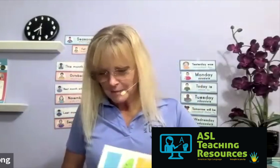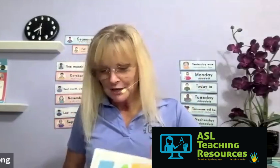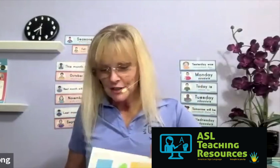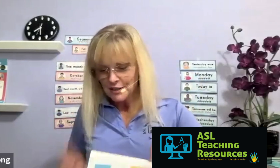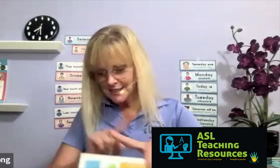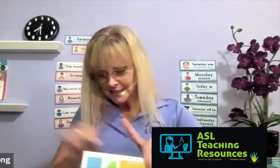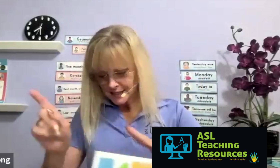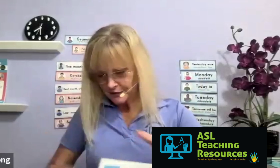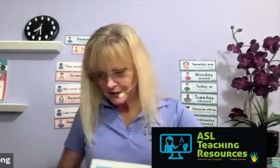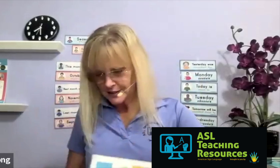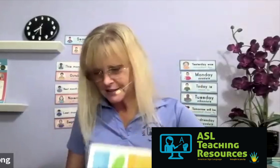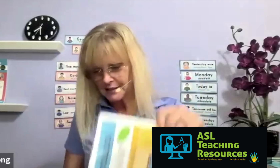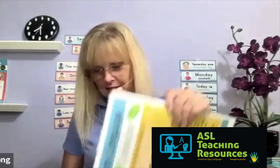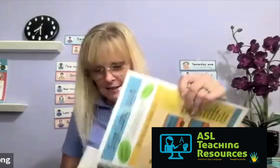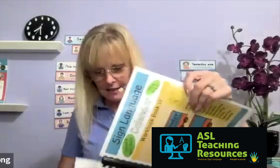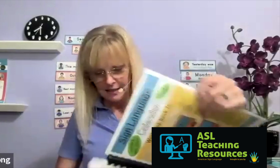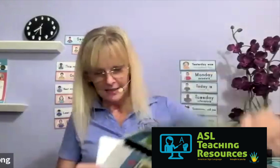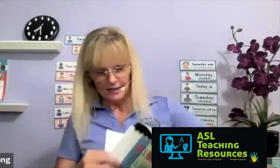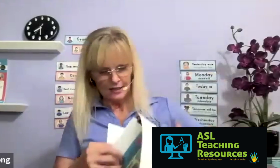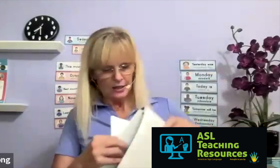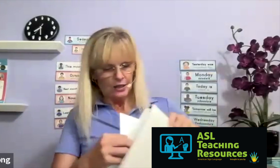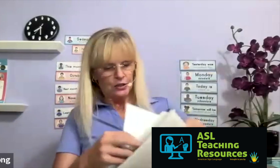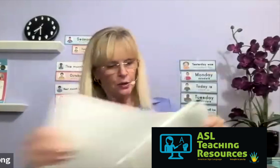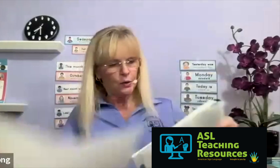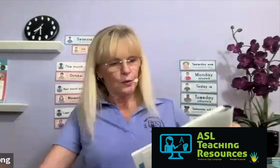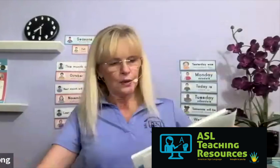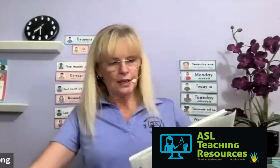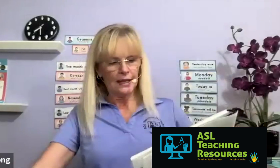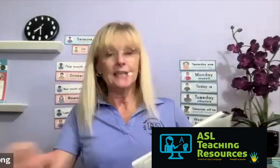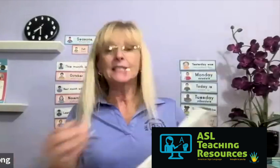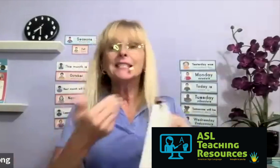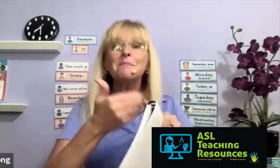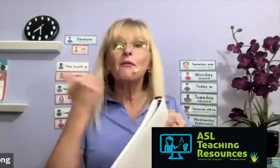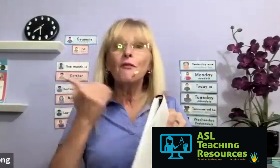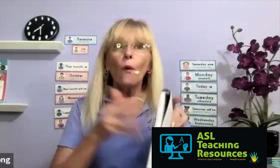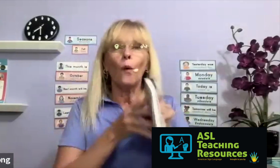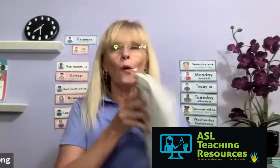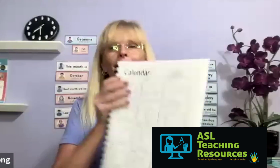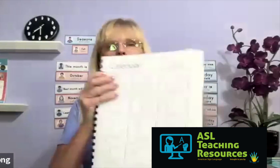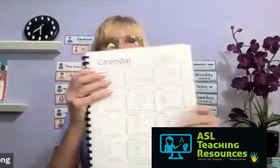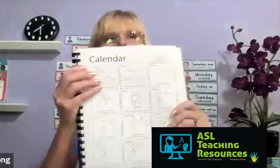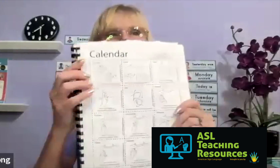Here is the difference. So this is before,